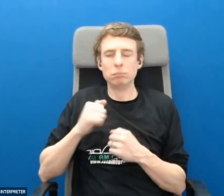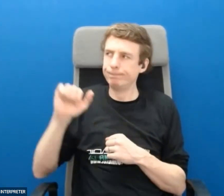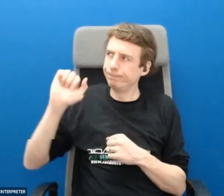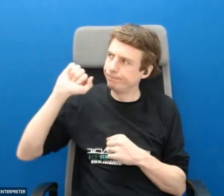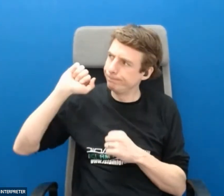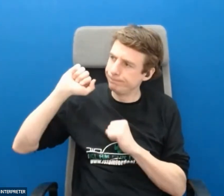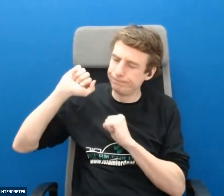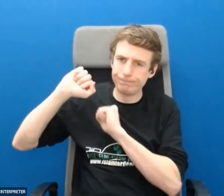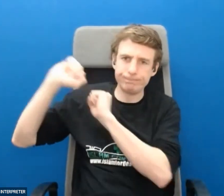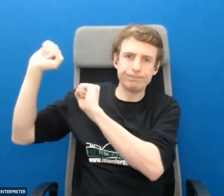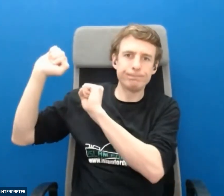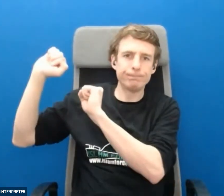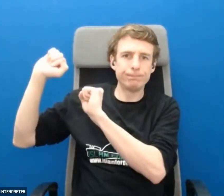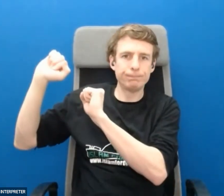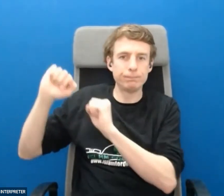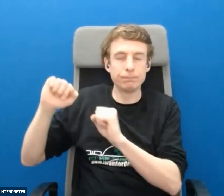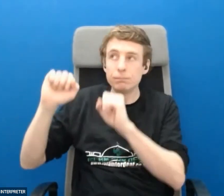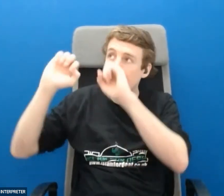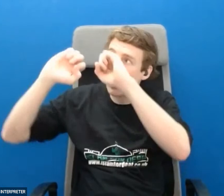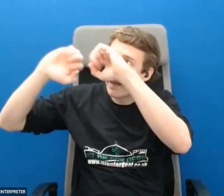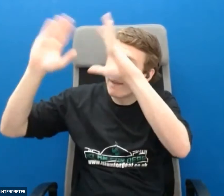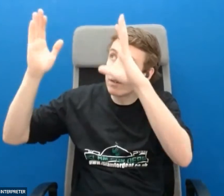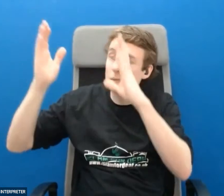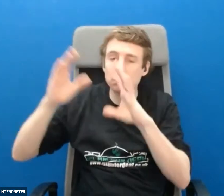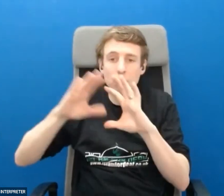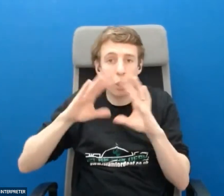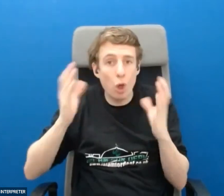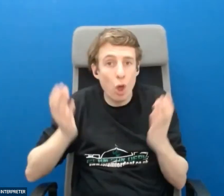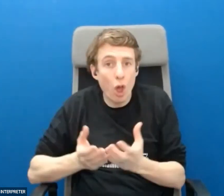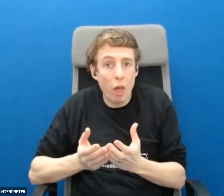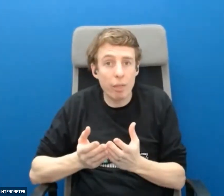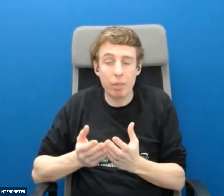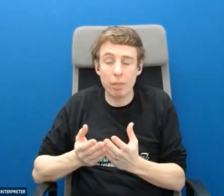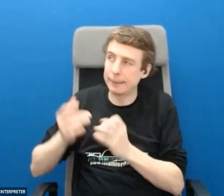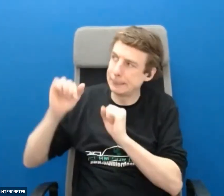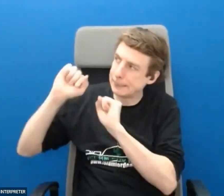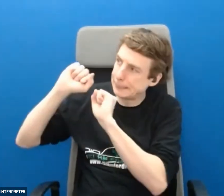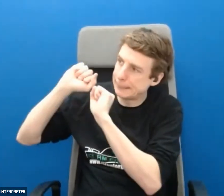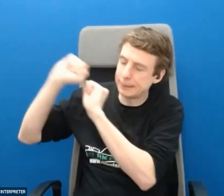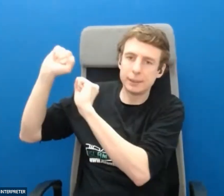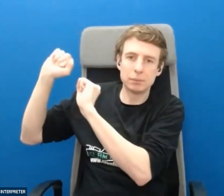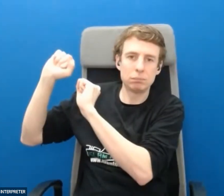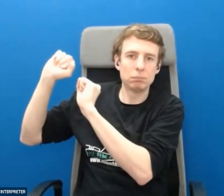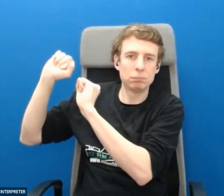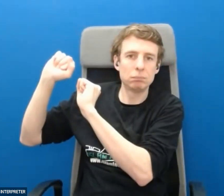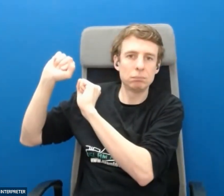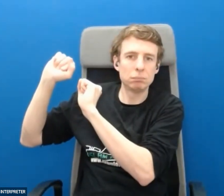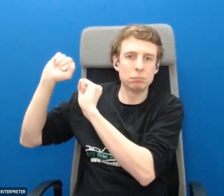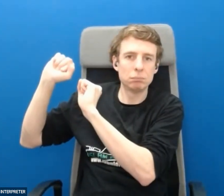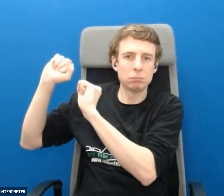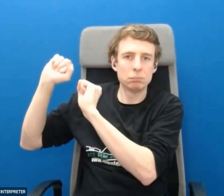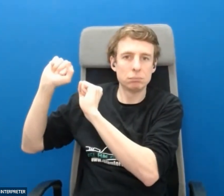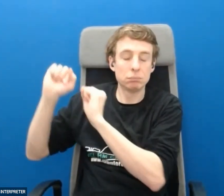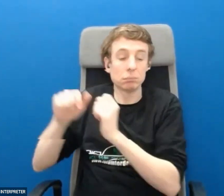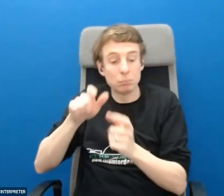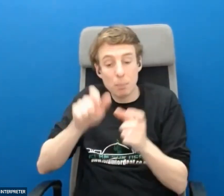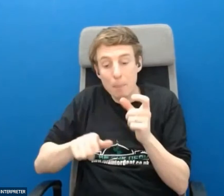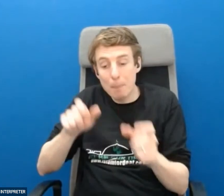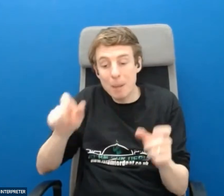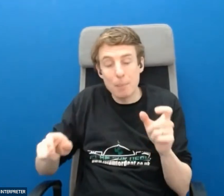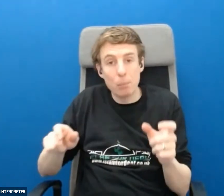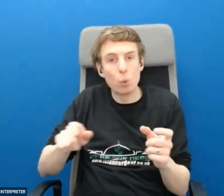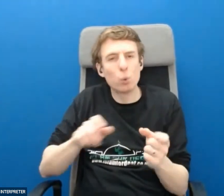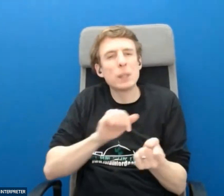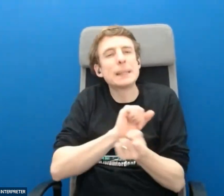the heavens and the earth, and also complete ownership over his slaves, those who worship him and those who do